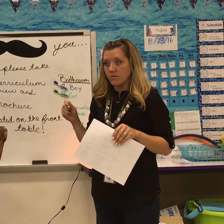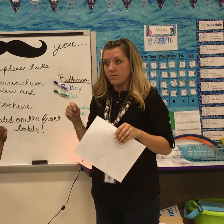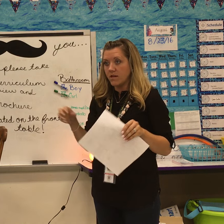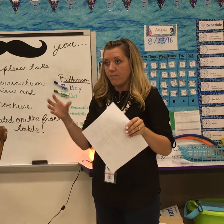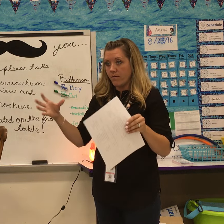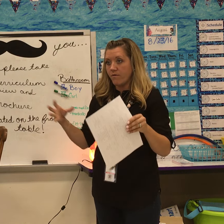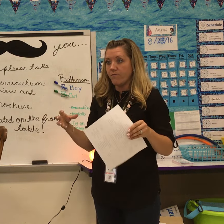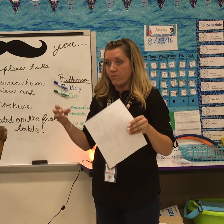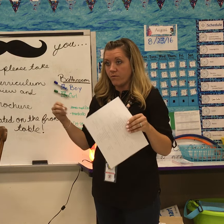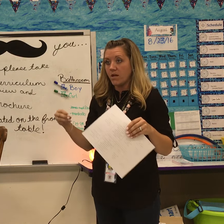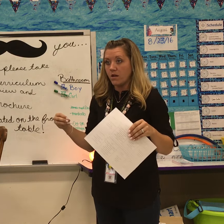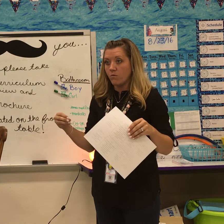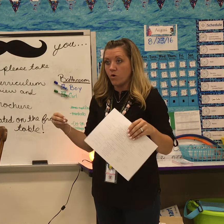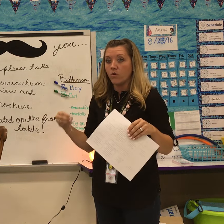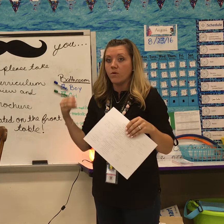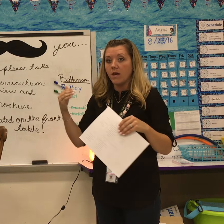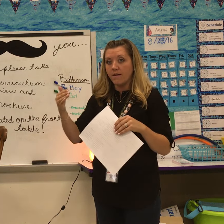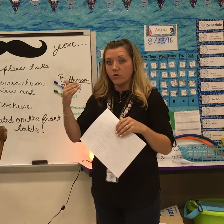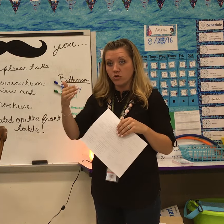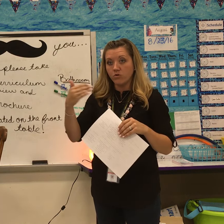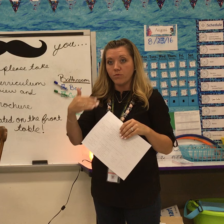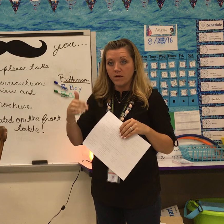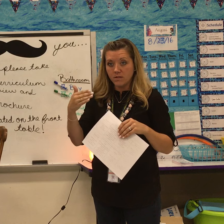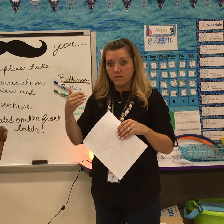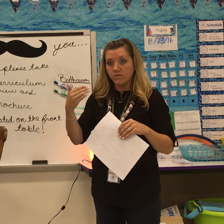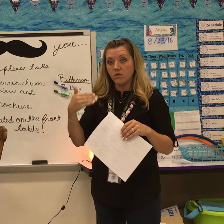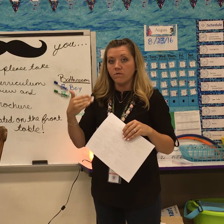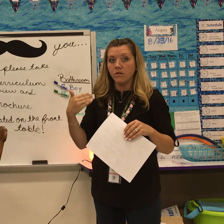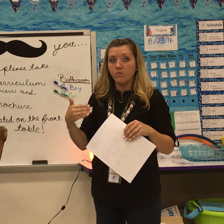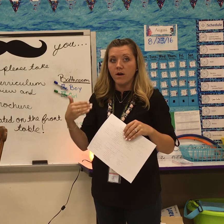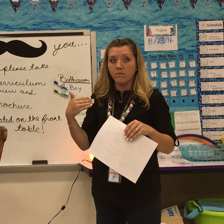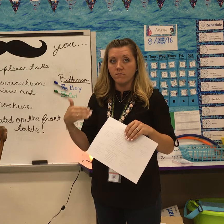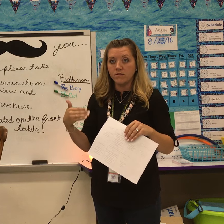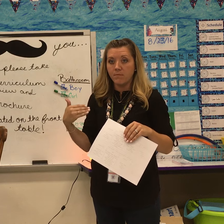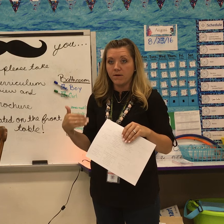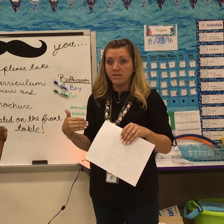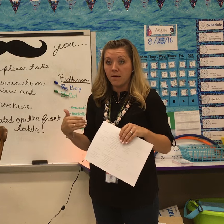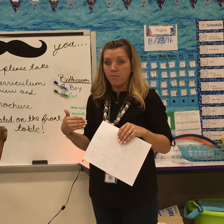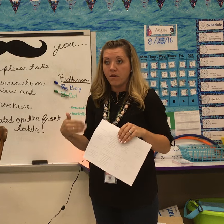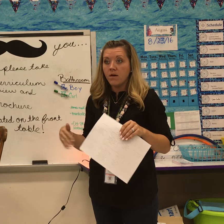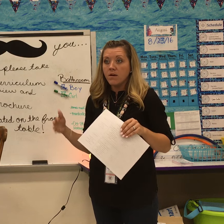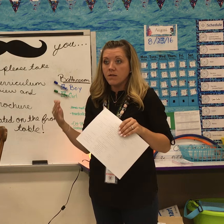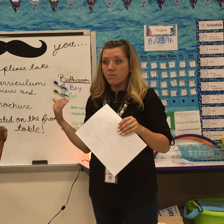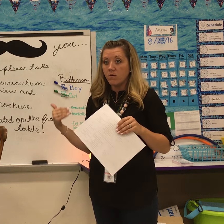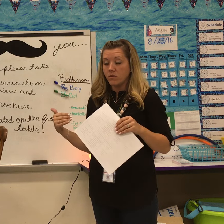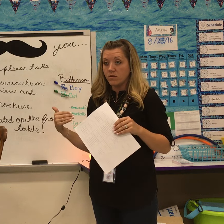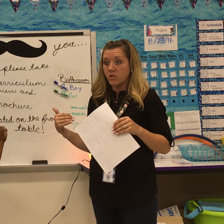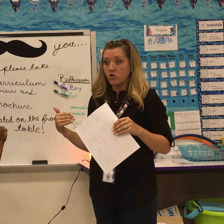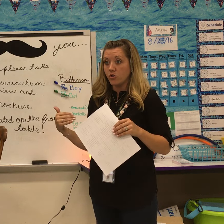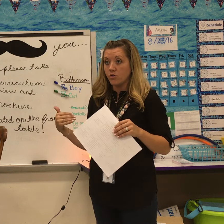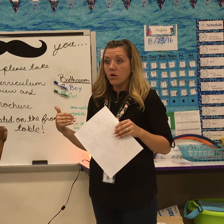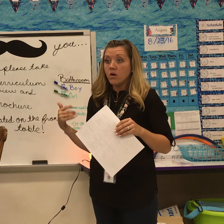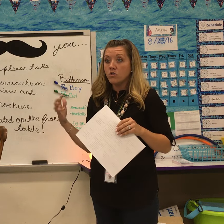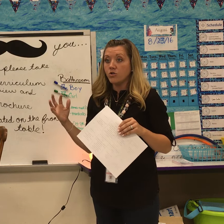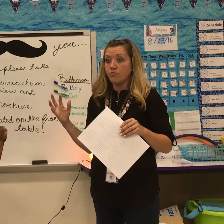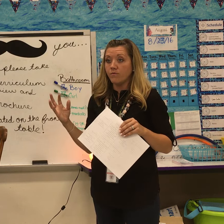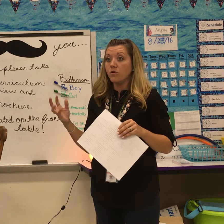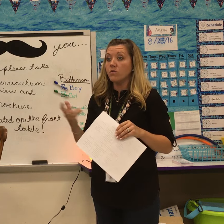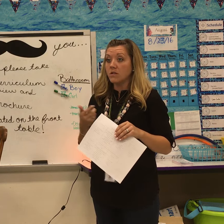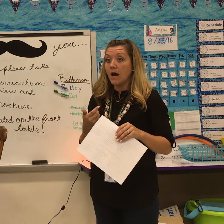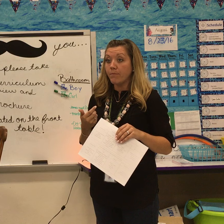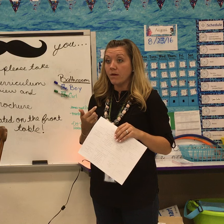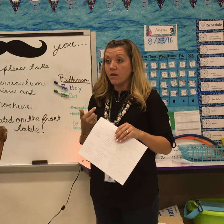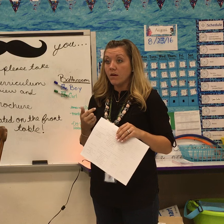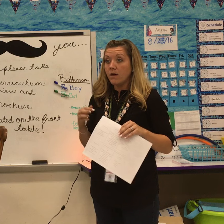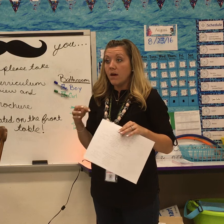worksheet or some type of written work where they have to show the process of solving the problem step by step. They meet with the teacher to